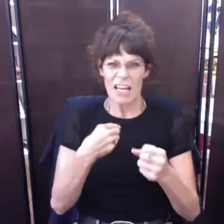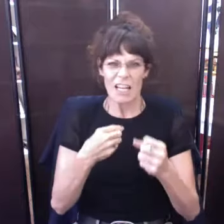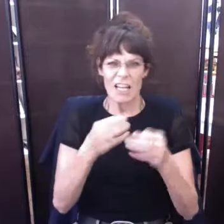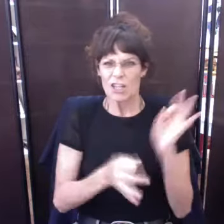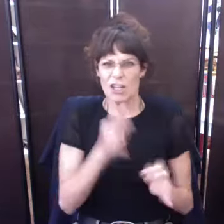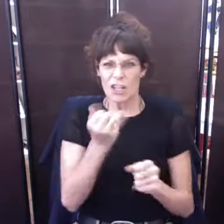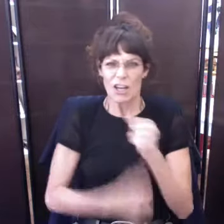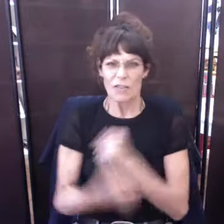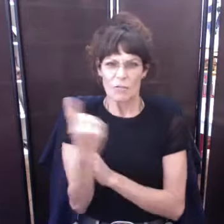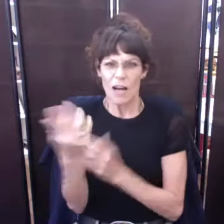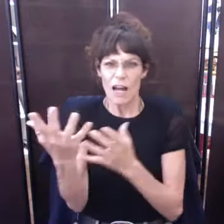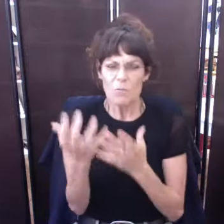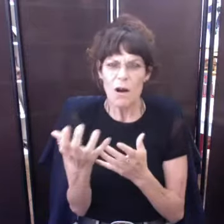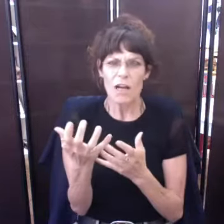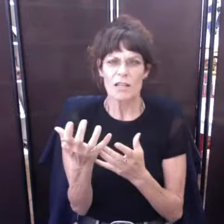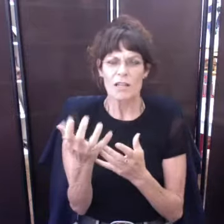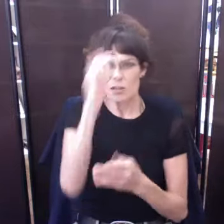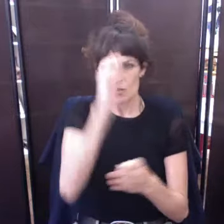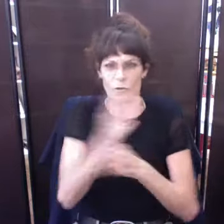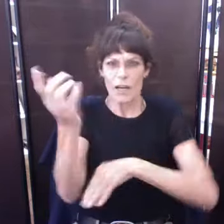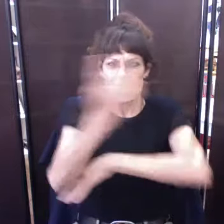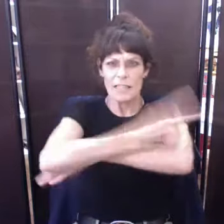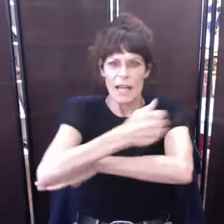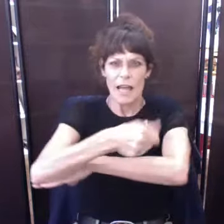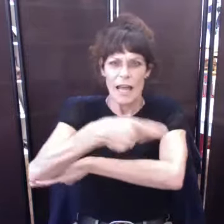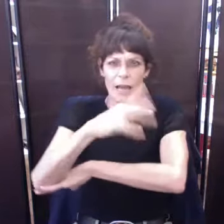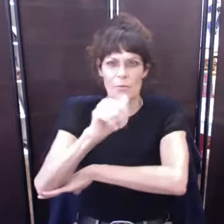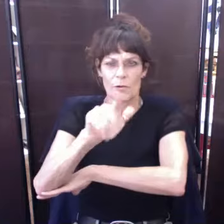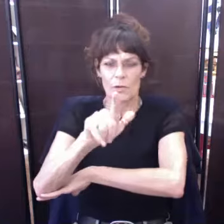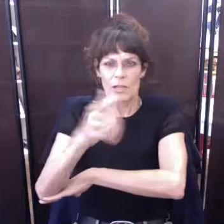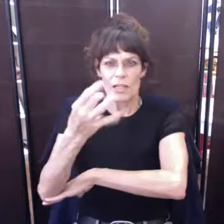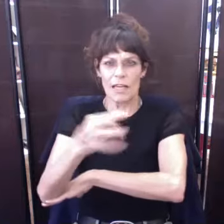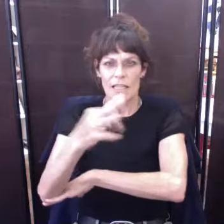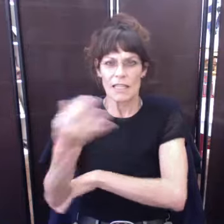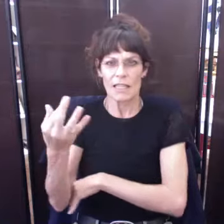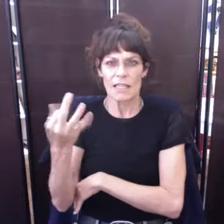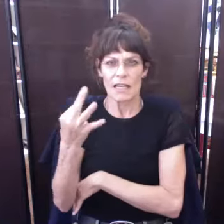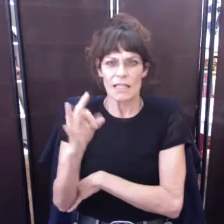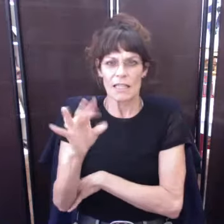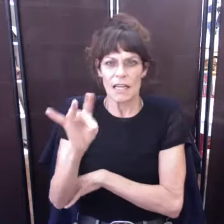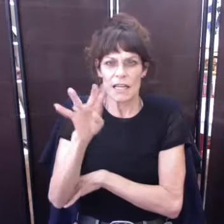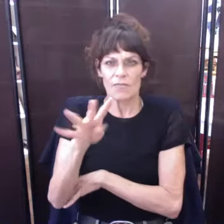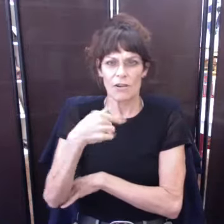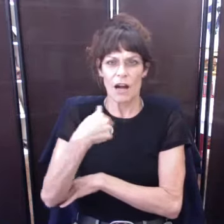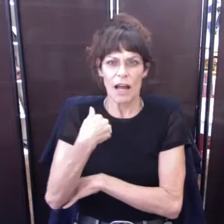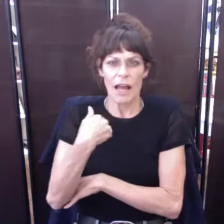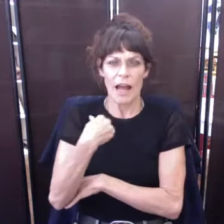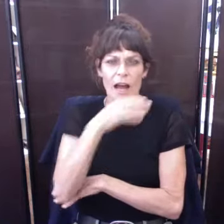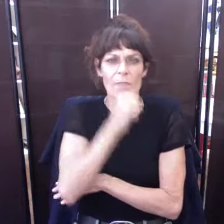want the digits, man. So April 19th, 1984 is when I got sober. I am 51 years old. Yeah, I ride a